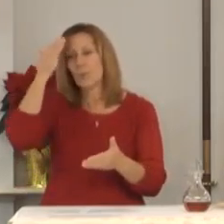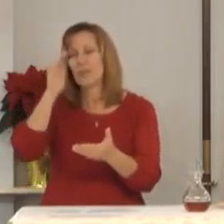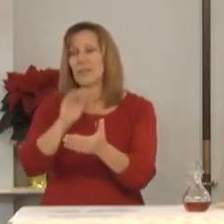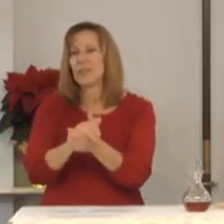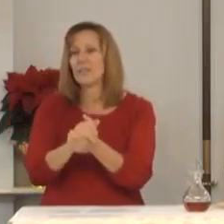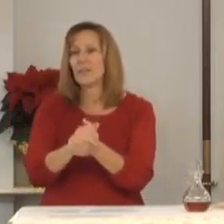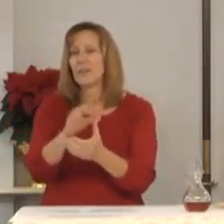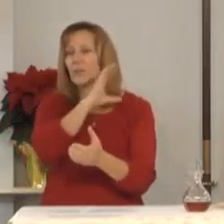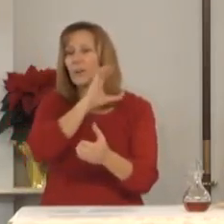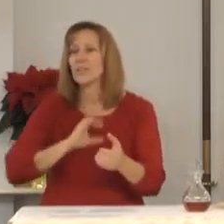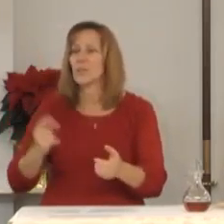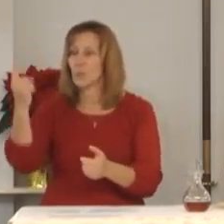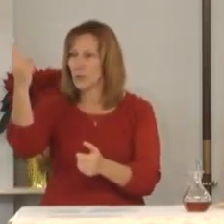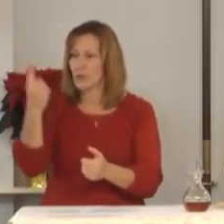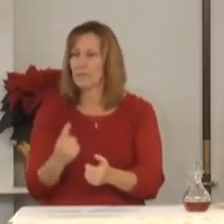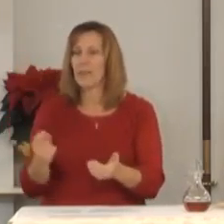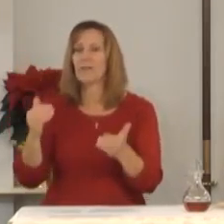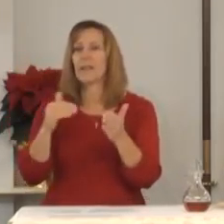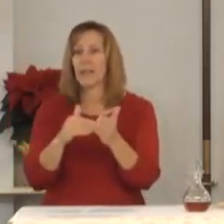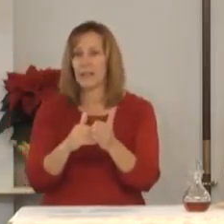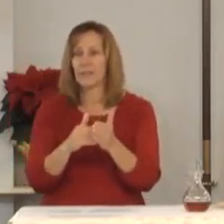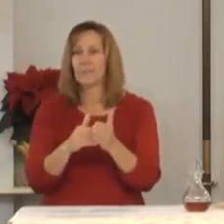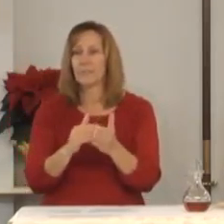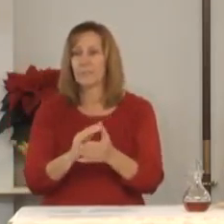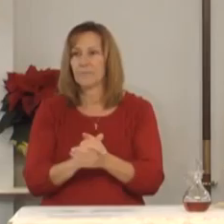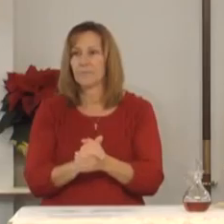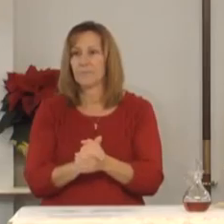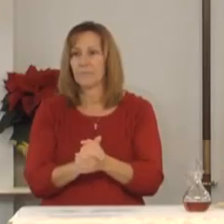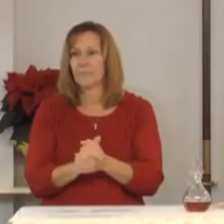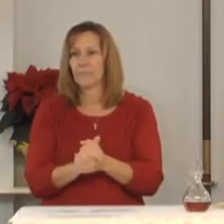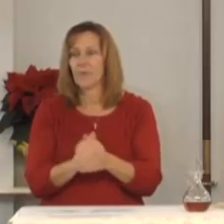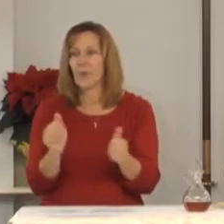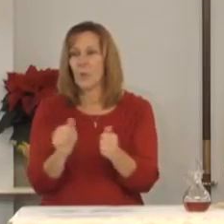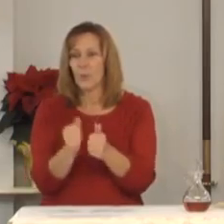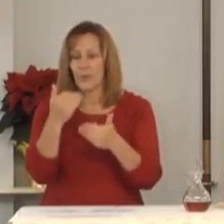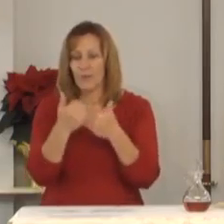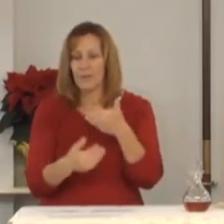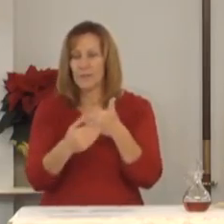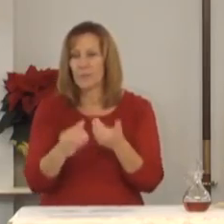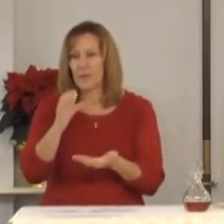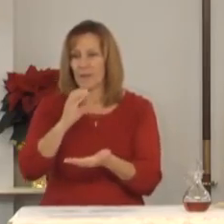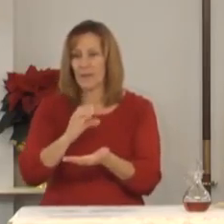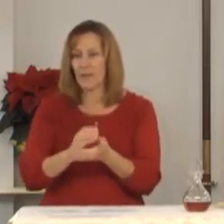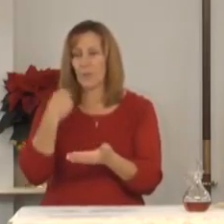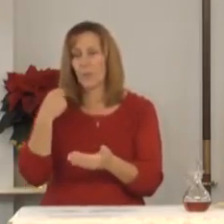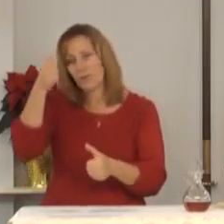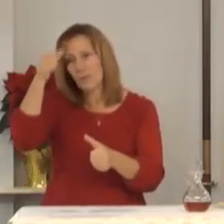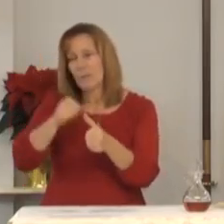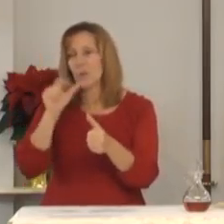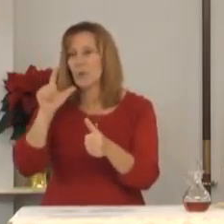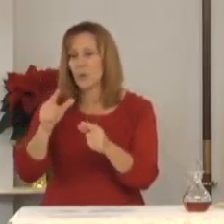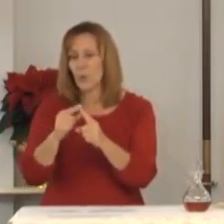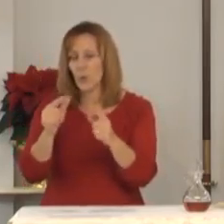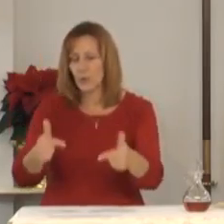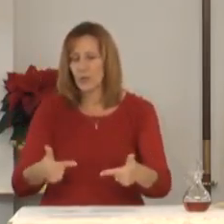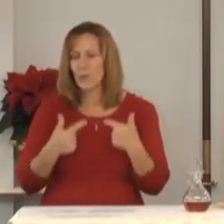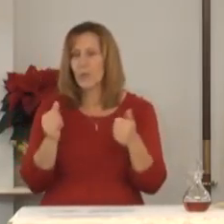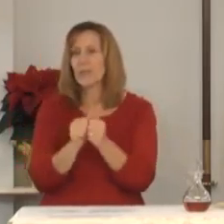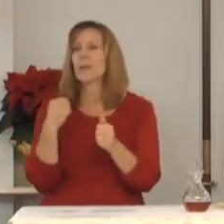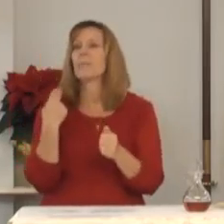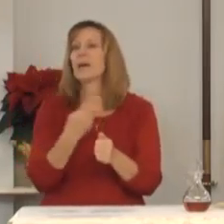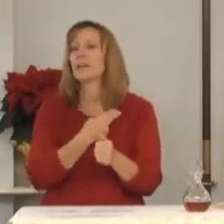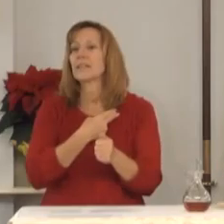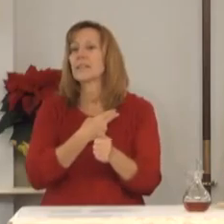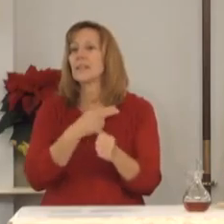We believe Christ will come down again. With this bread and cup, we remember your word dwelling among